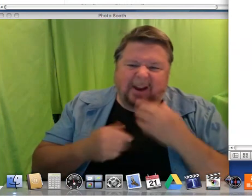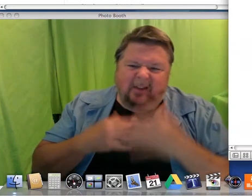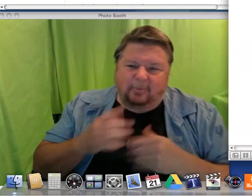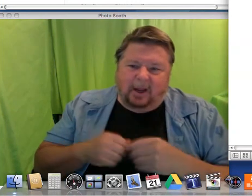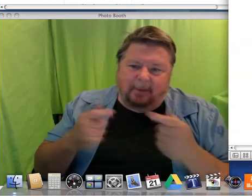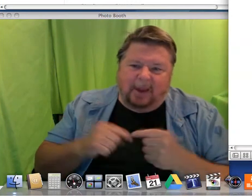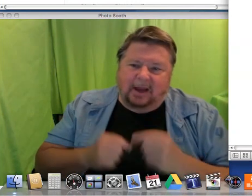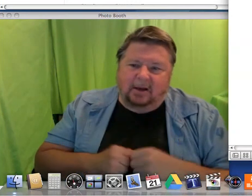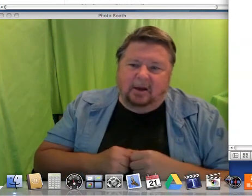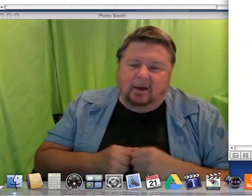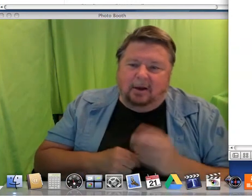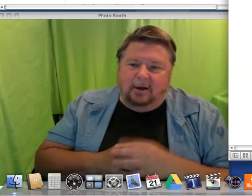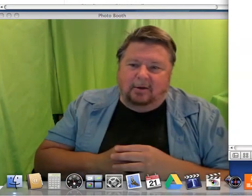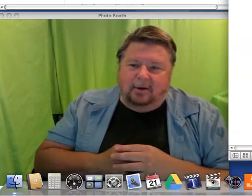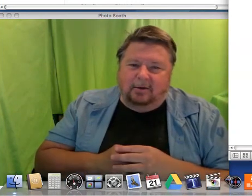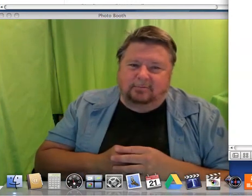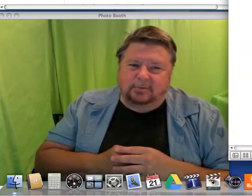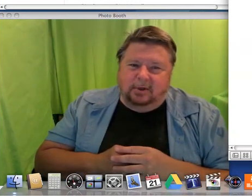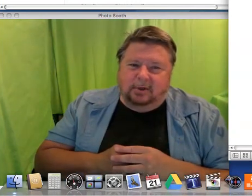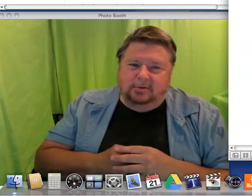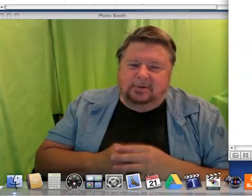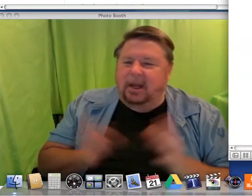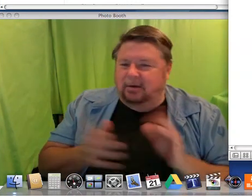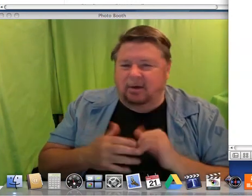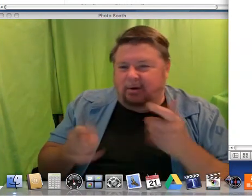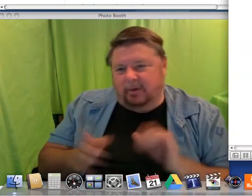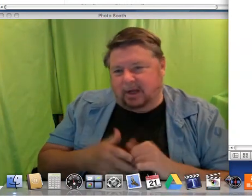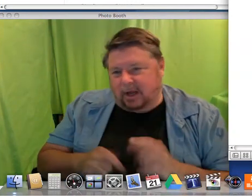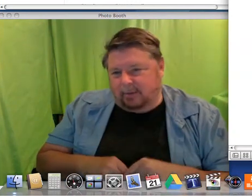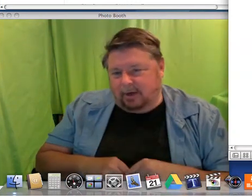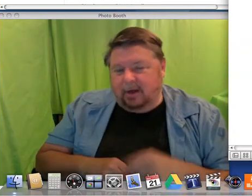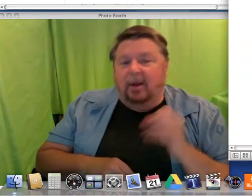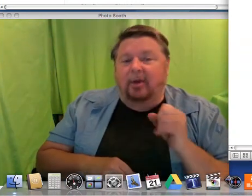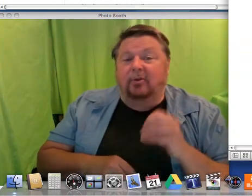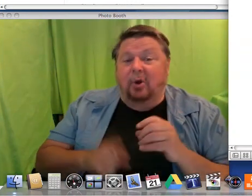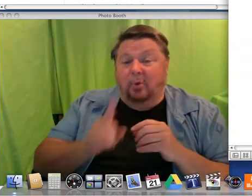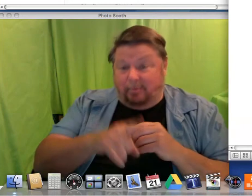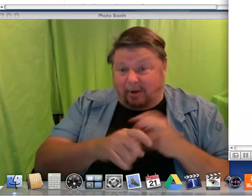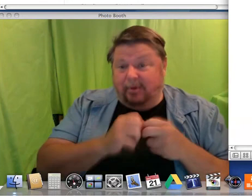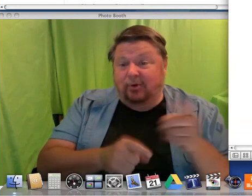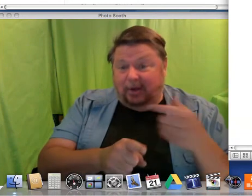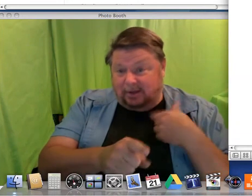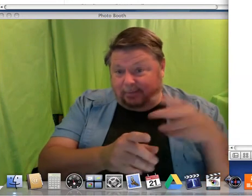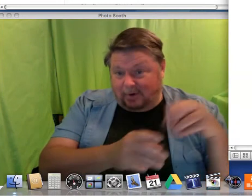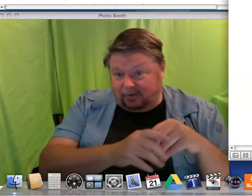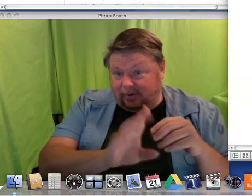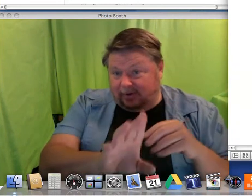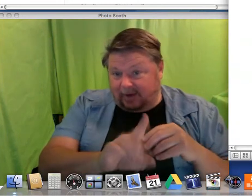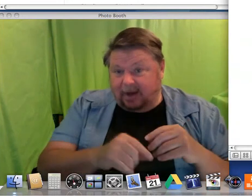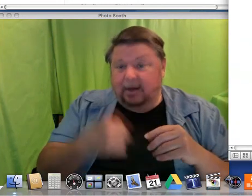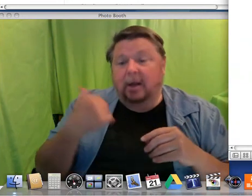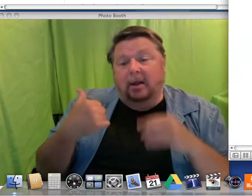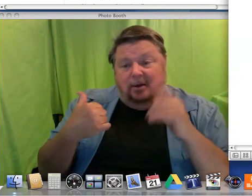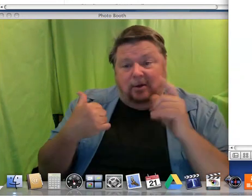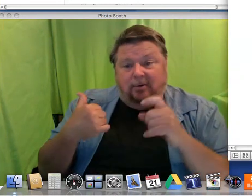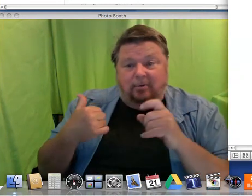there'll be lots of blood and pain, and yeah, and you don't want that to happen. So the problem is, you get this put